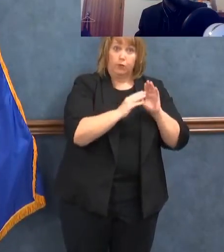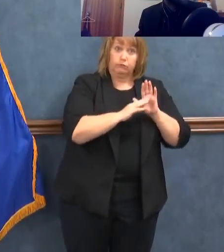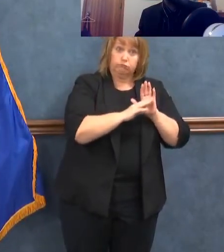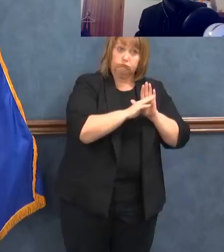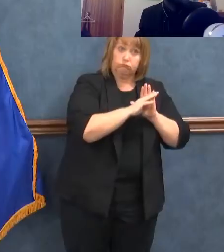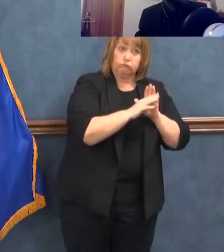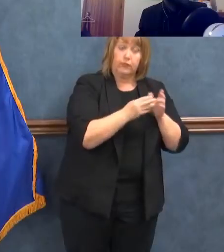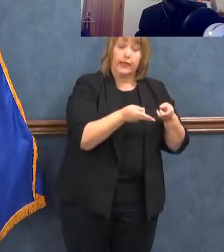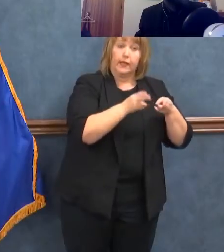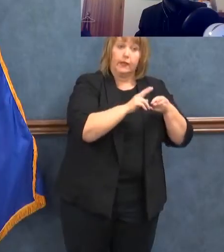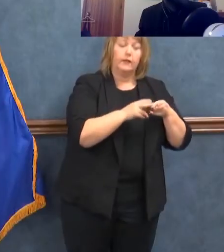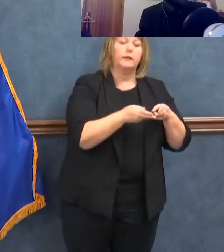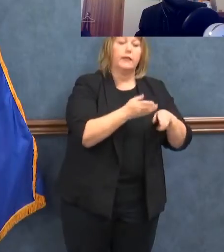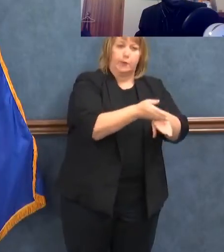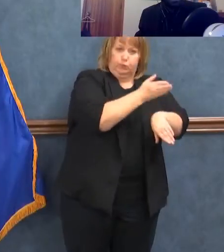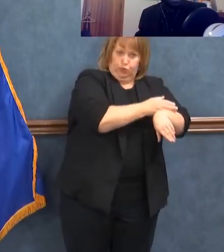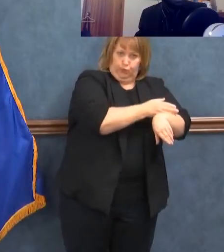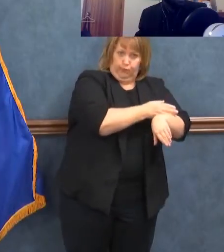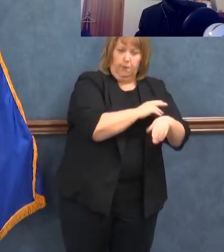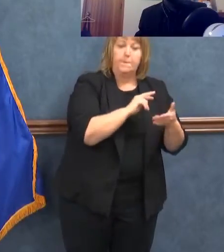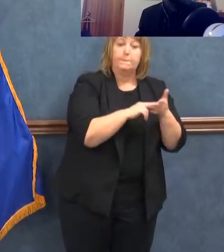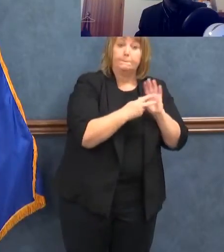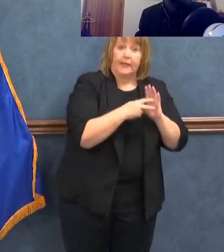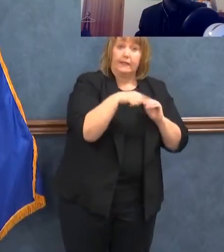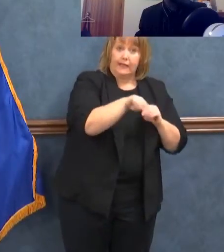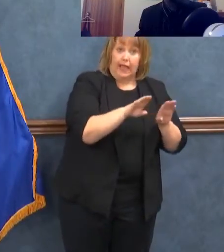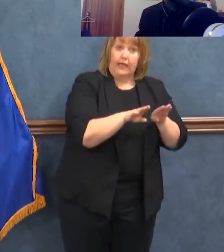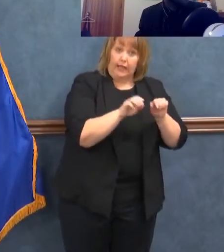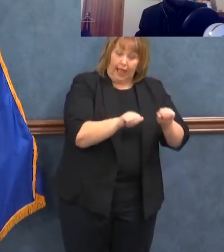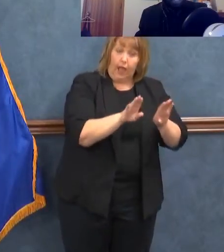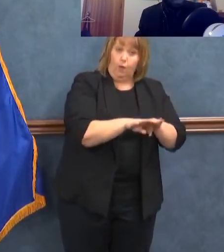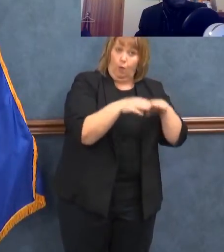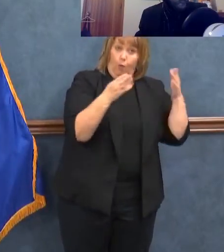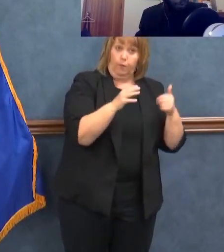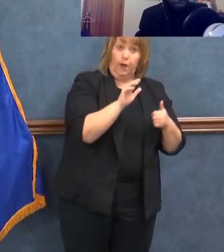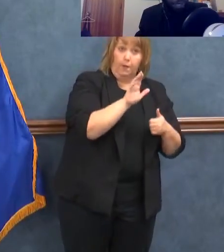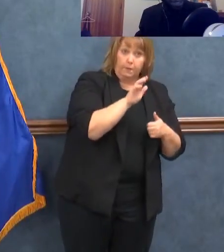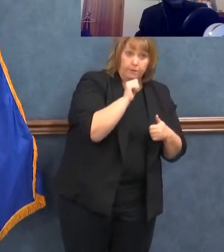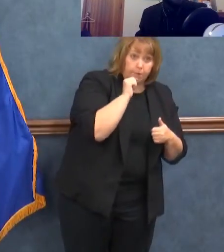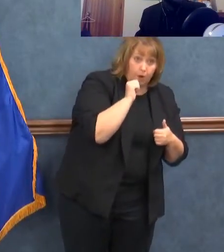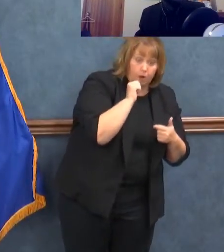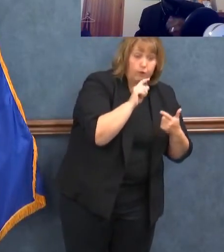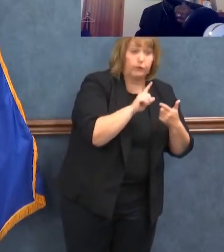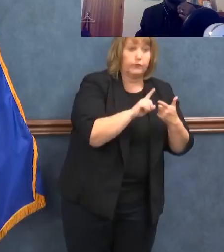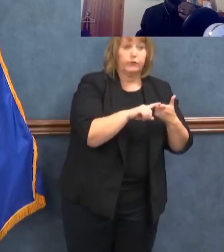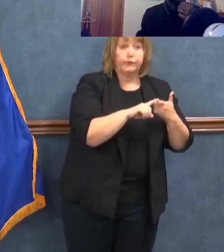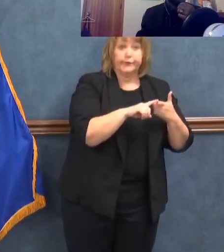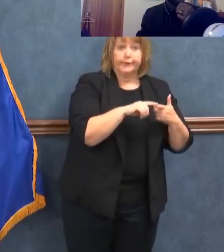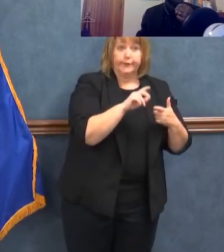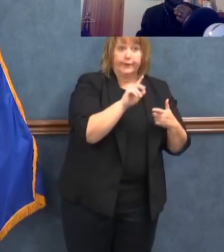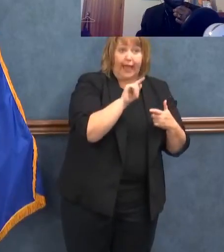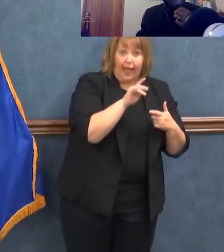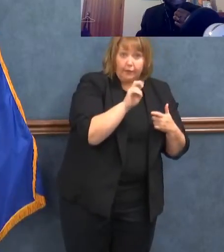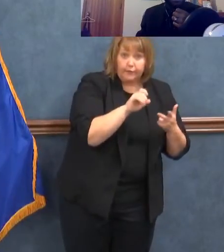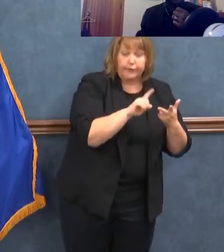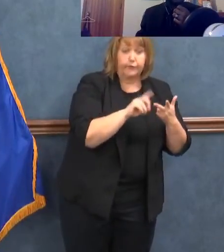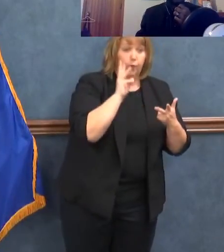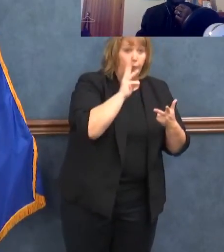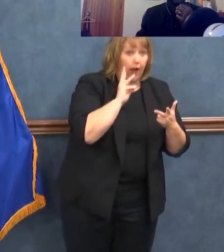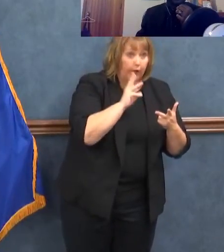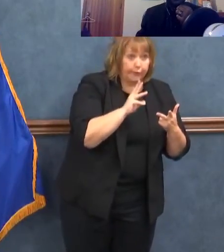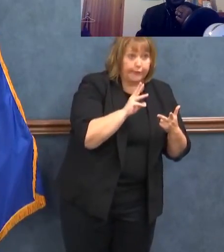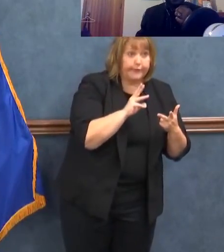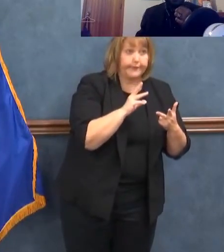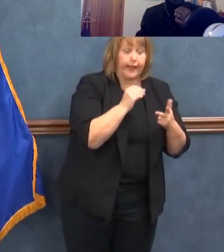while maintaining social distancing and mandatory face coverings. Oh, guys, that's reopening. This goes into effect immediately. Excellent.